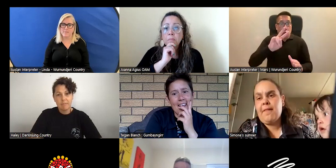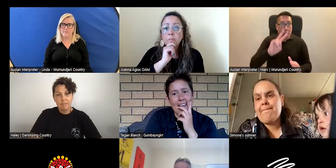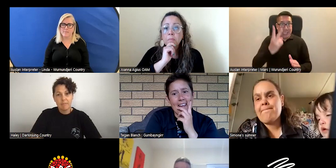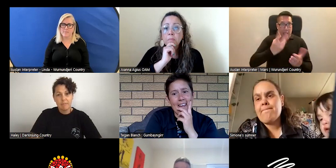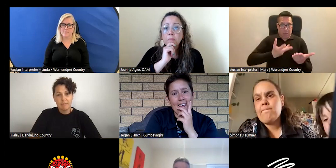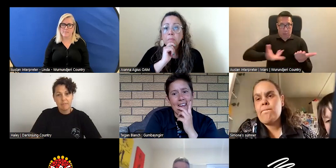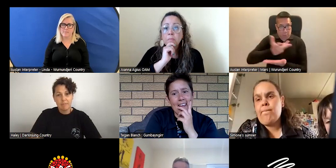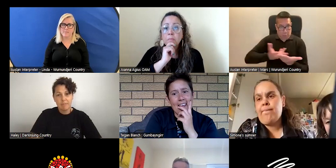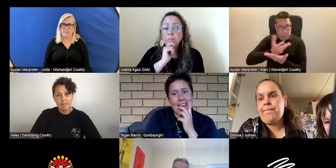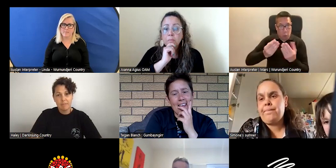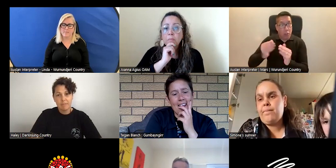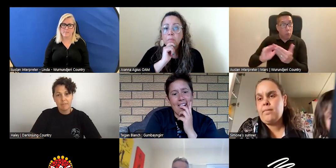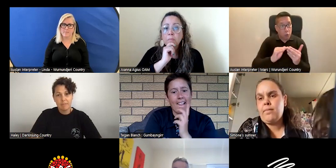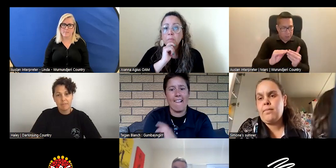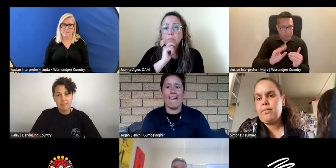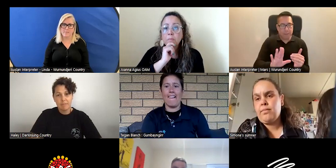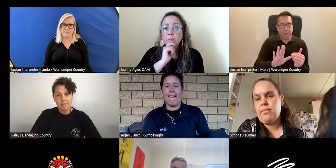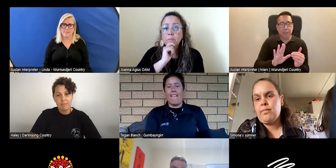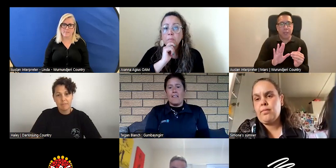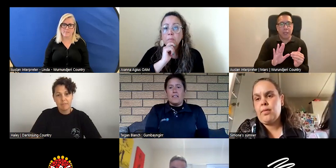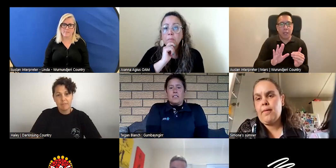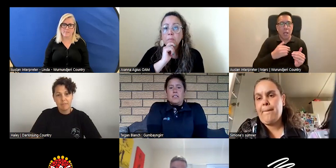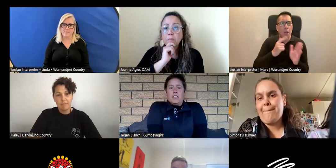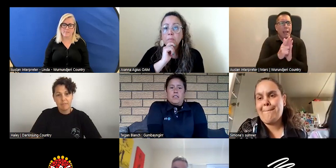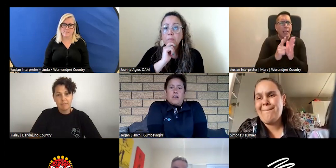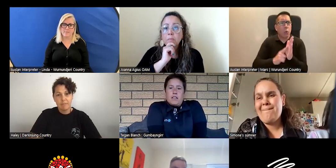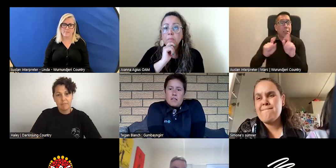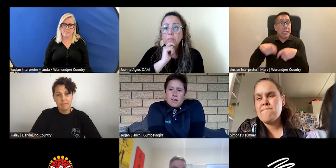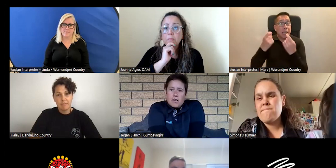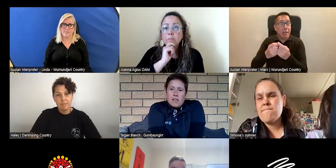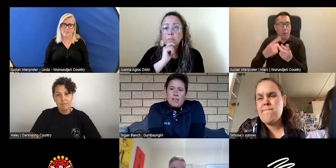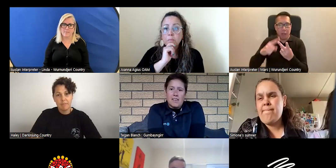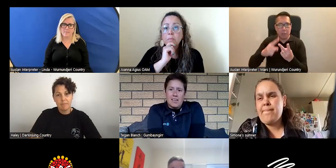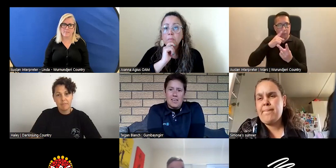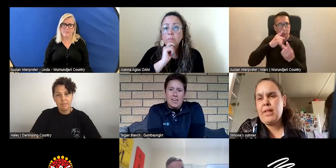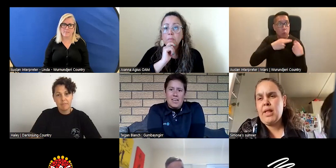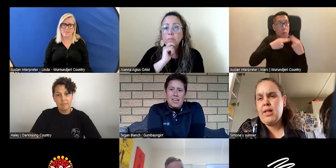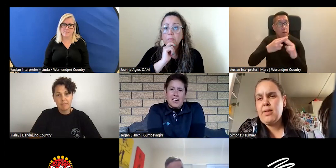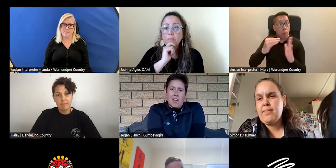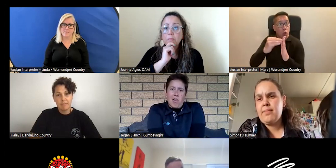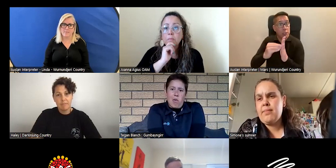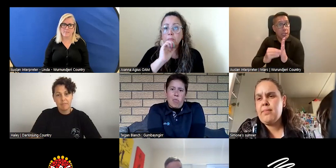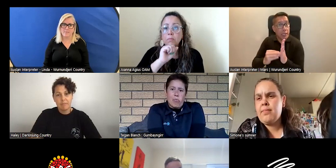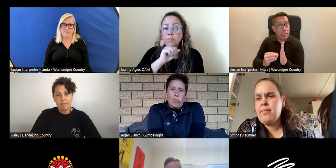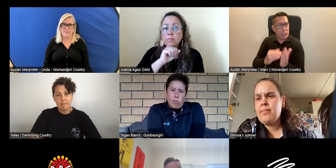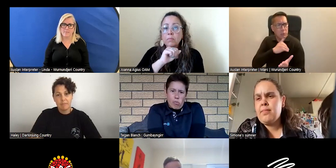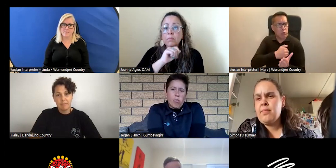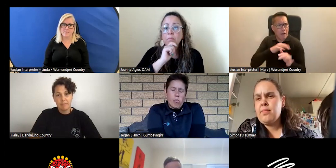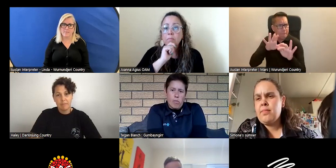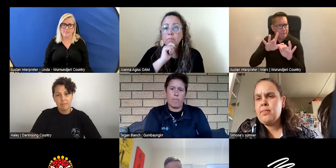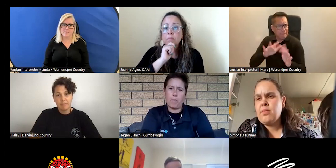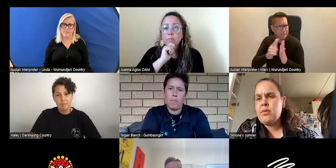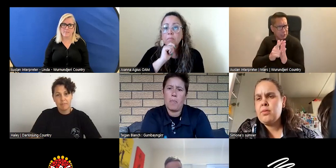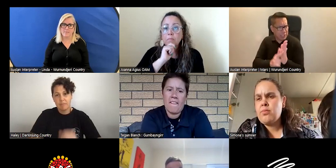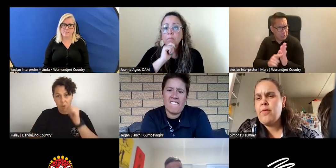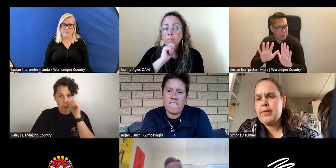round then, so I got my legal team and my policy team to put together some draft legislation. And